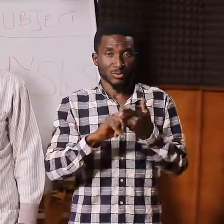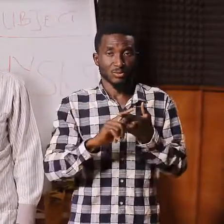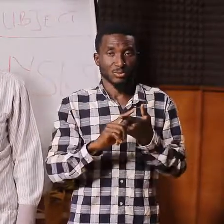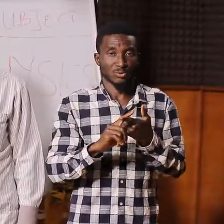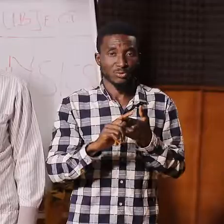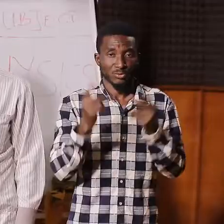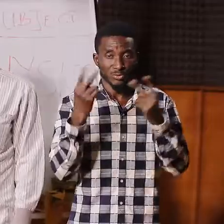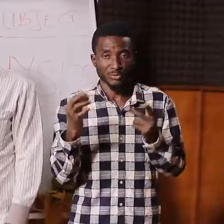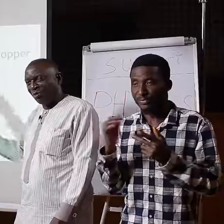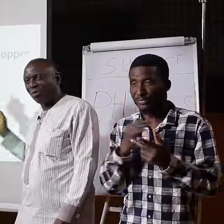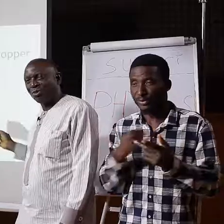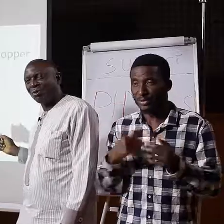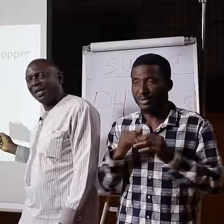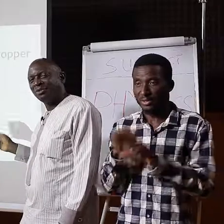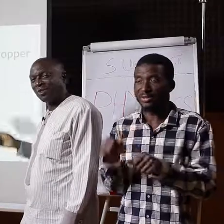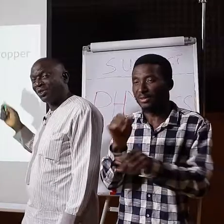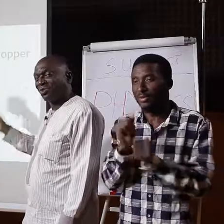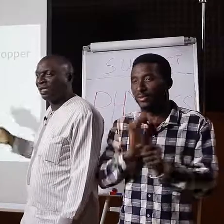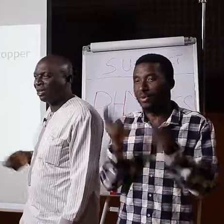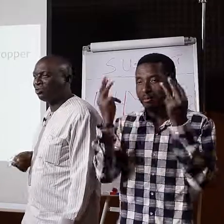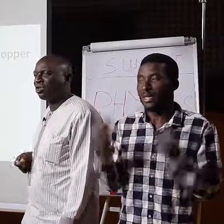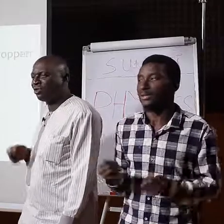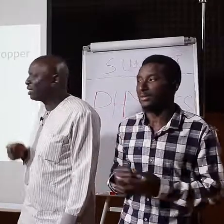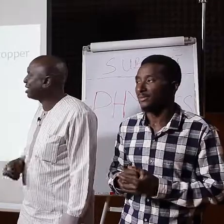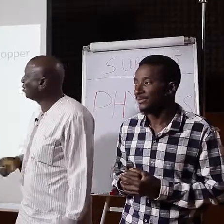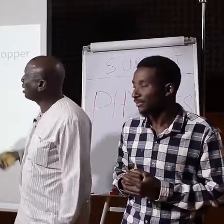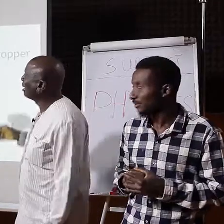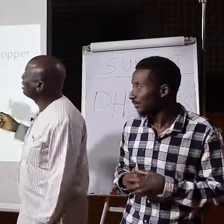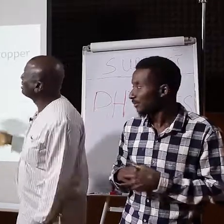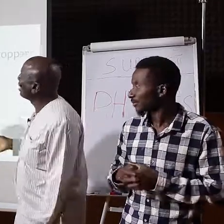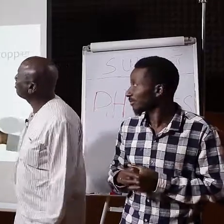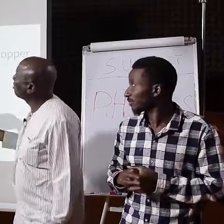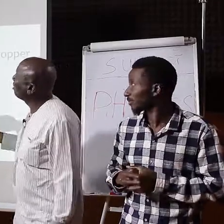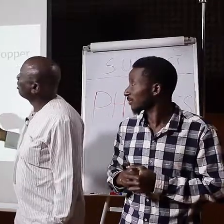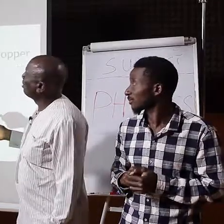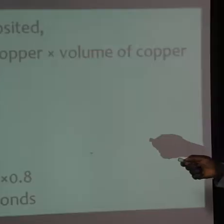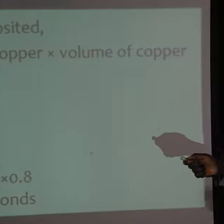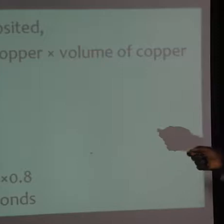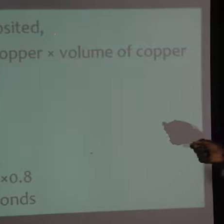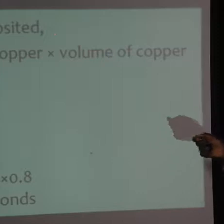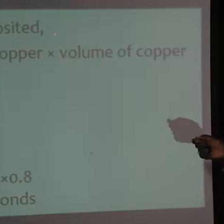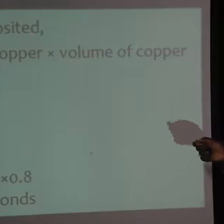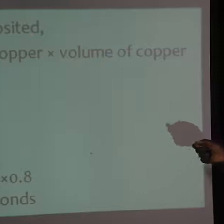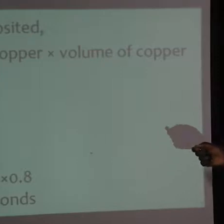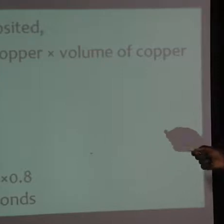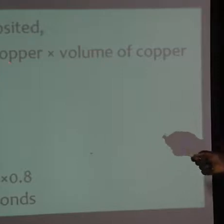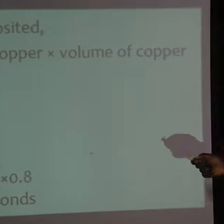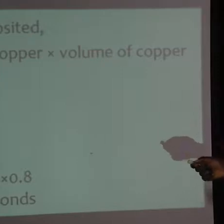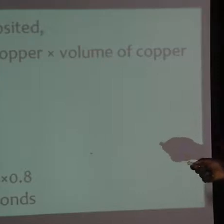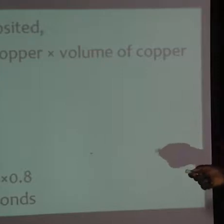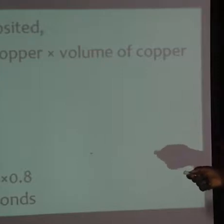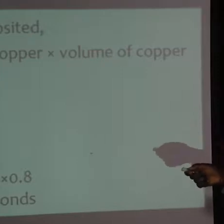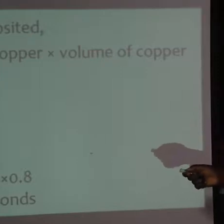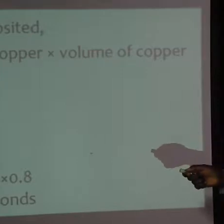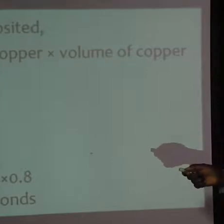volume. Now we can get our mass before we go back to substitute in our equation to get our time. Mass of copper